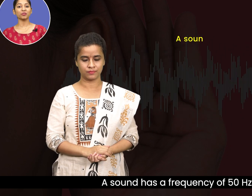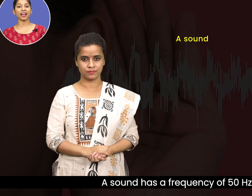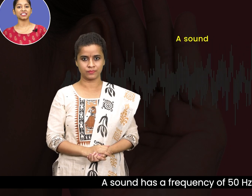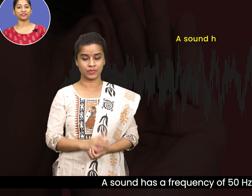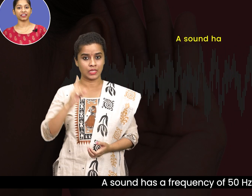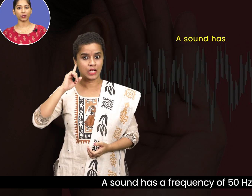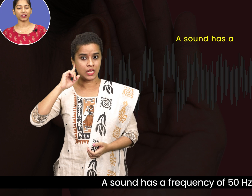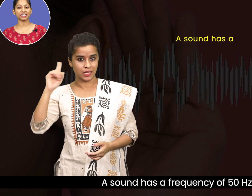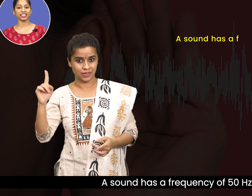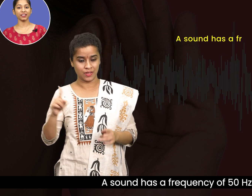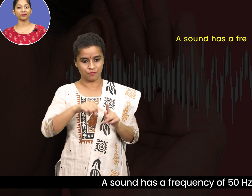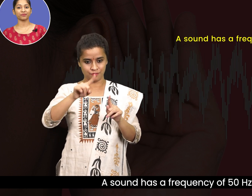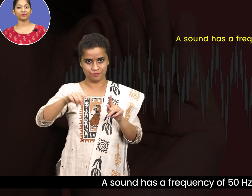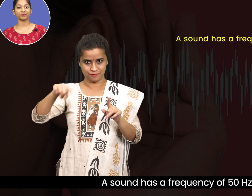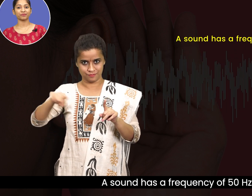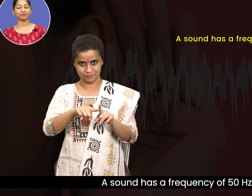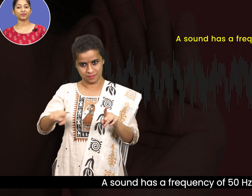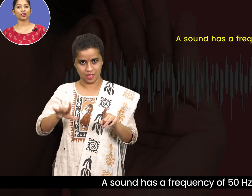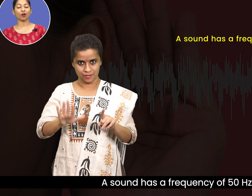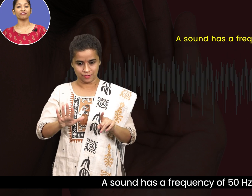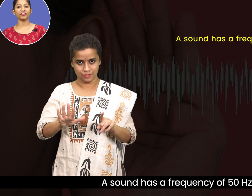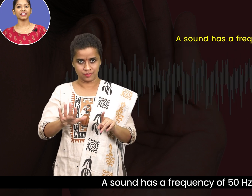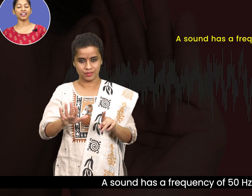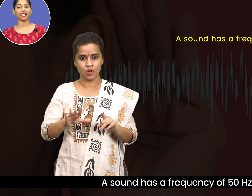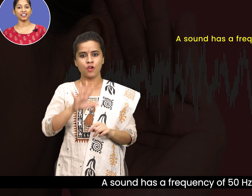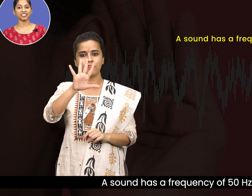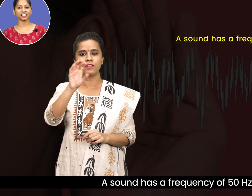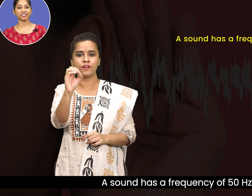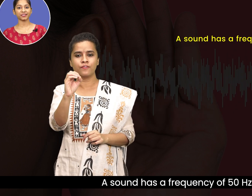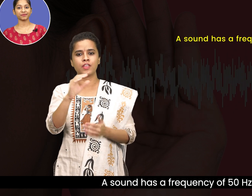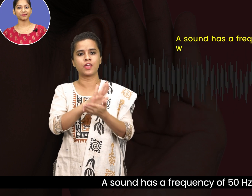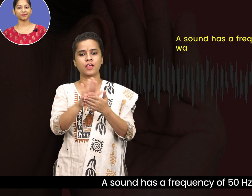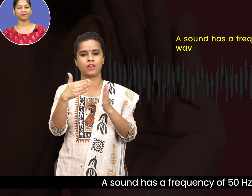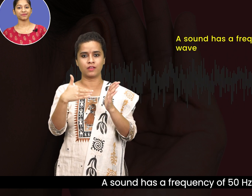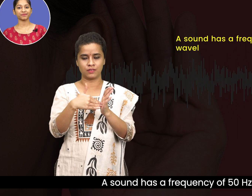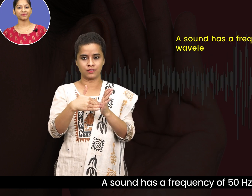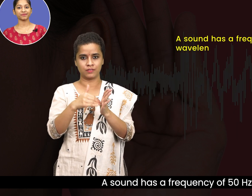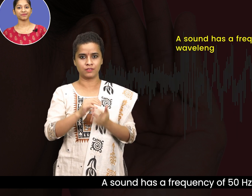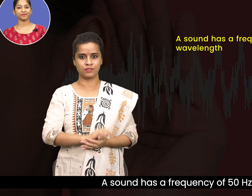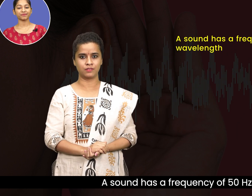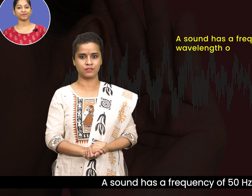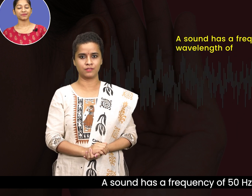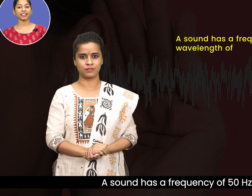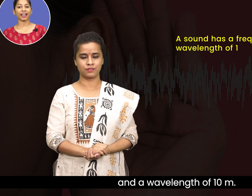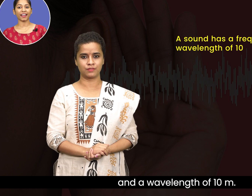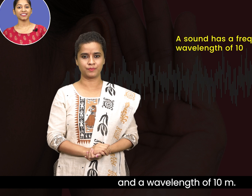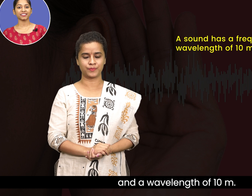a sound has a frequency of 50 Hz